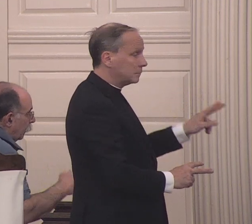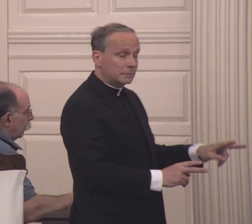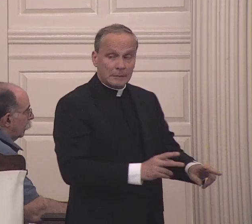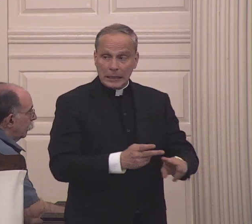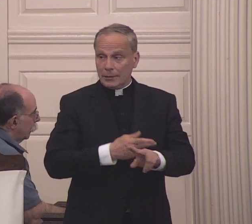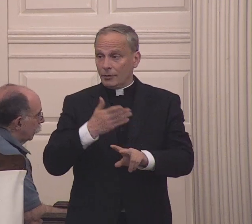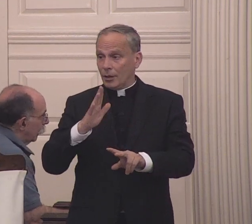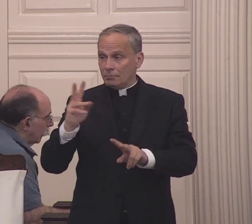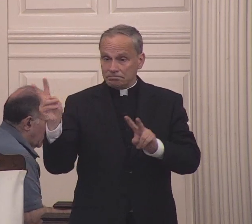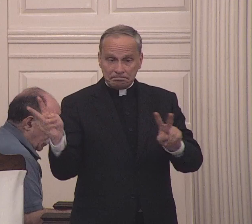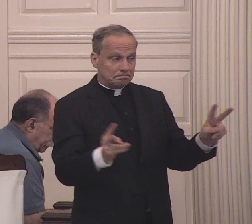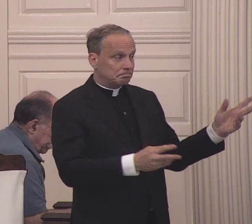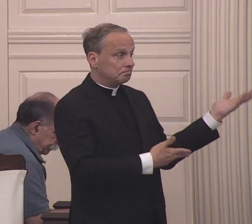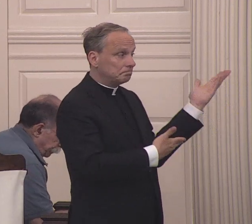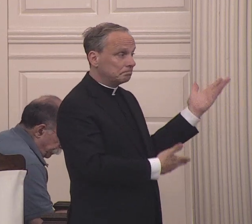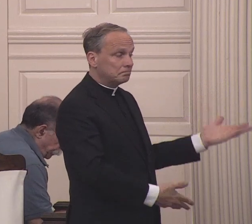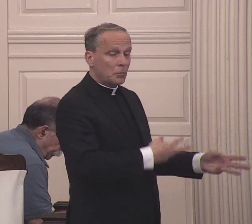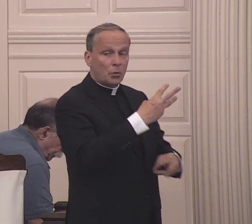Behold the Lamb of God.